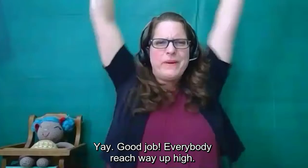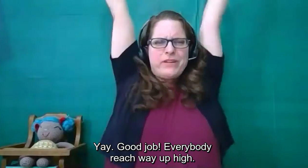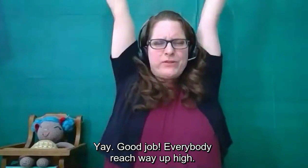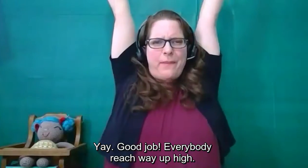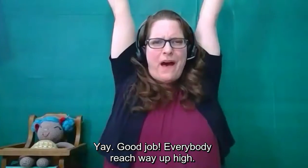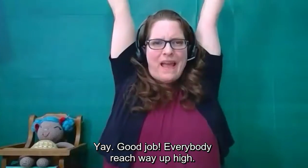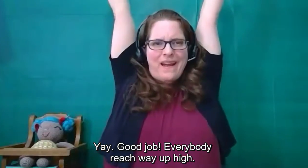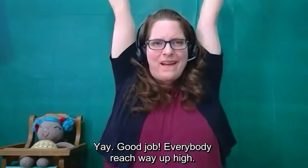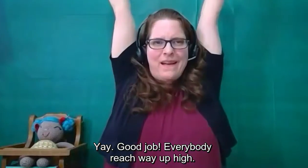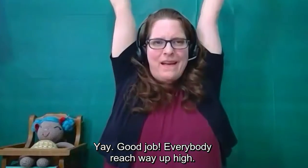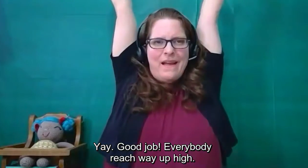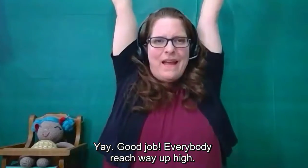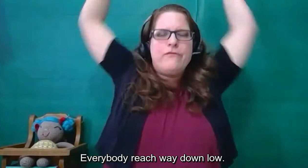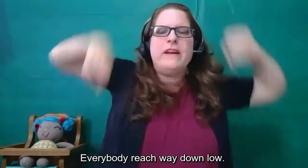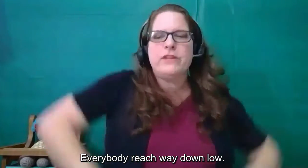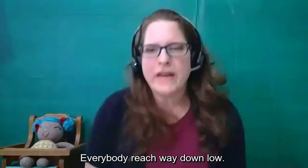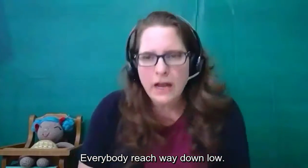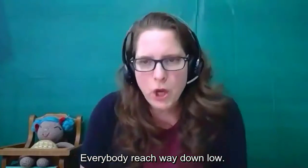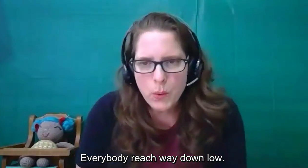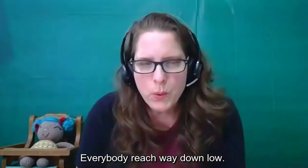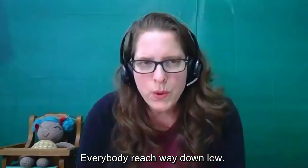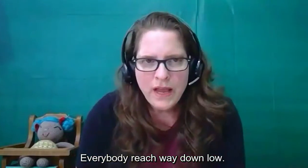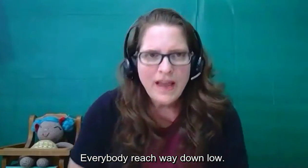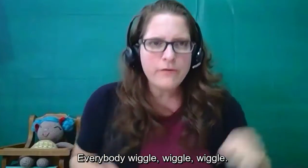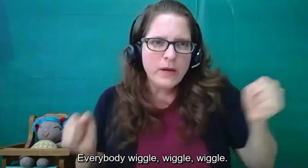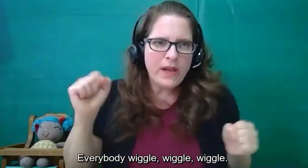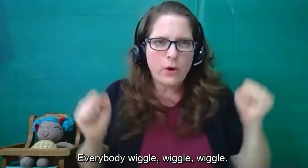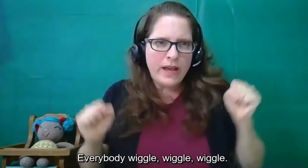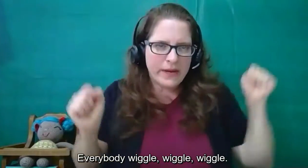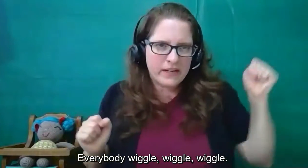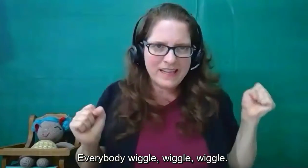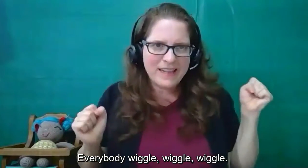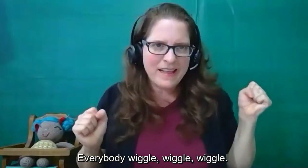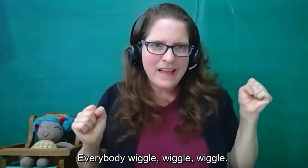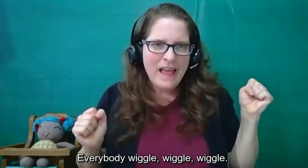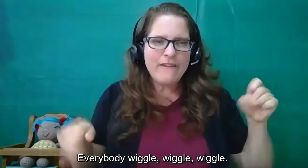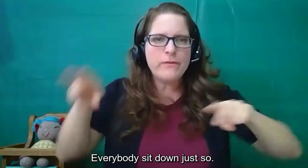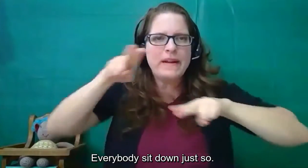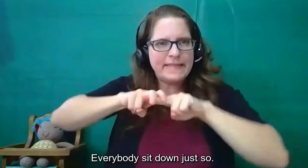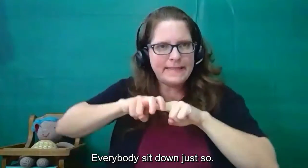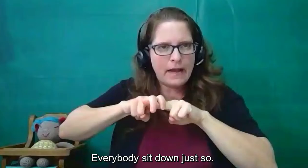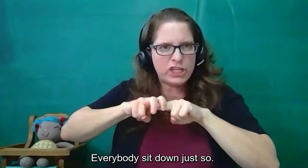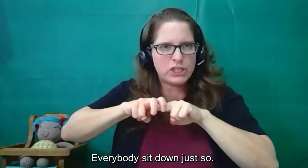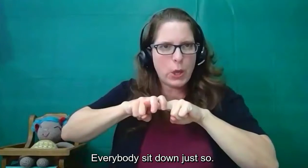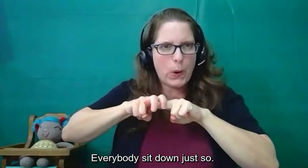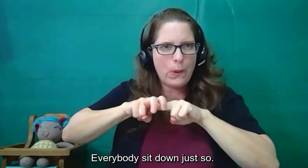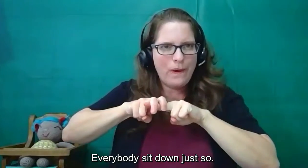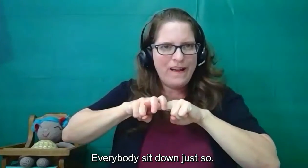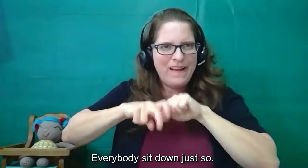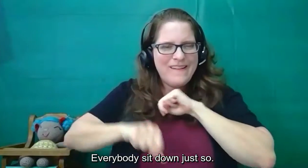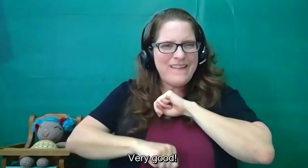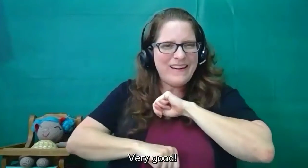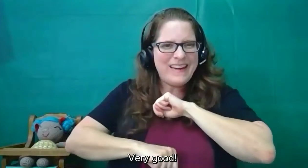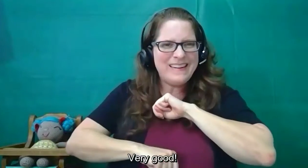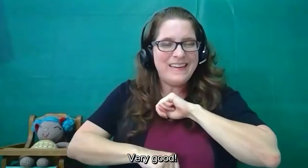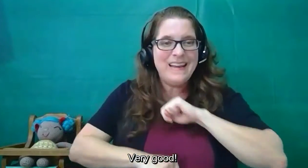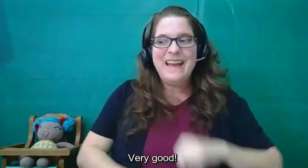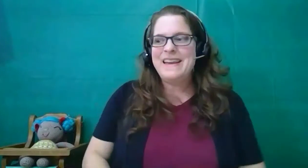reach way up high. Everybody reach way down low. Everybody wiggle, wiggle, wiggle. Everybody sit down just so. Very good.